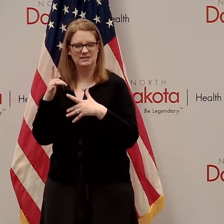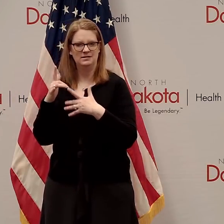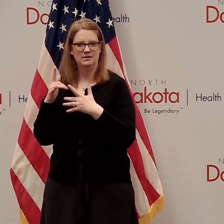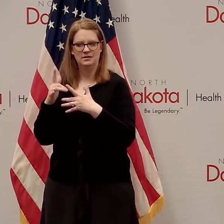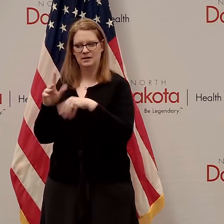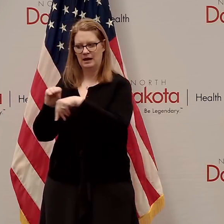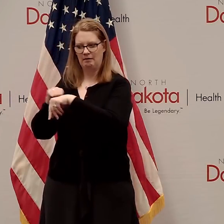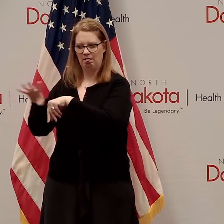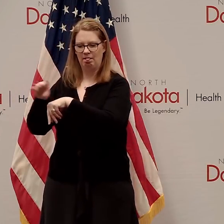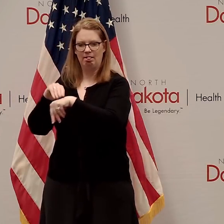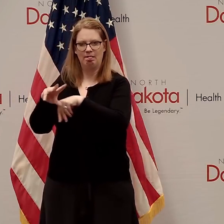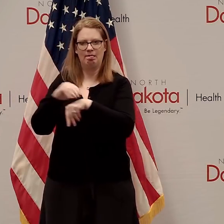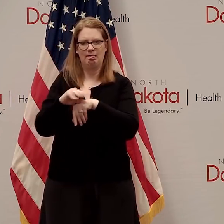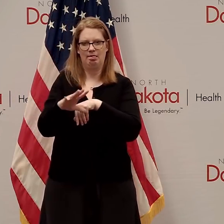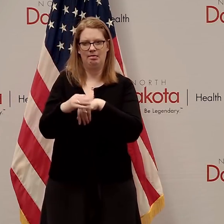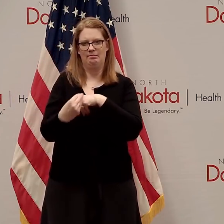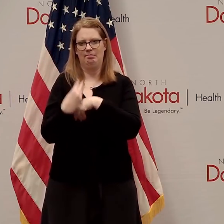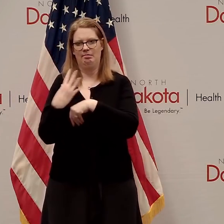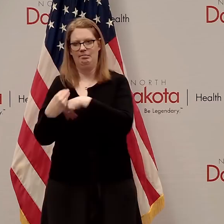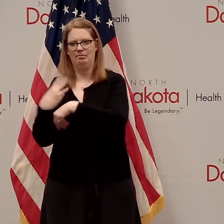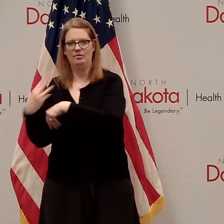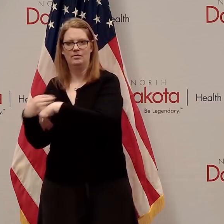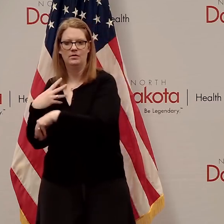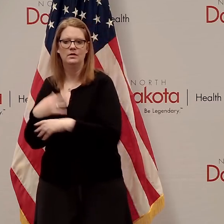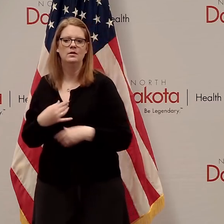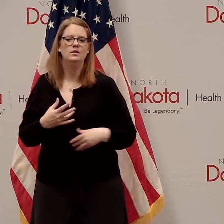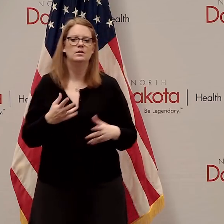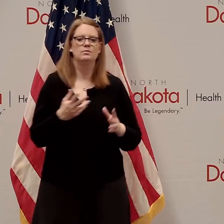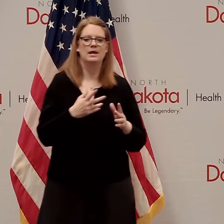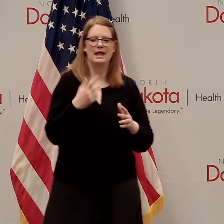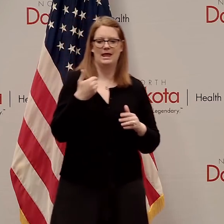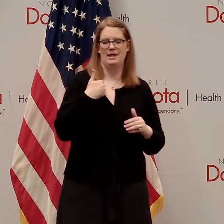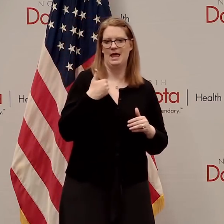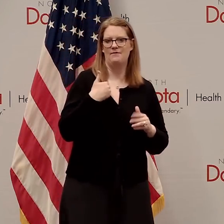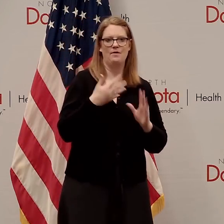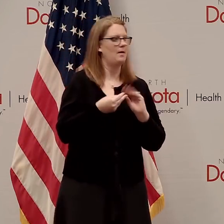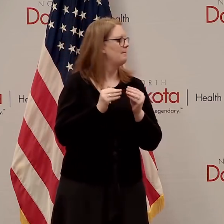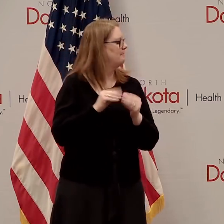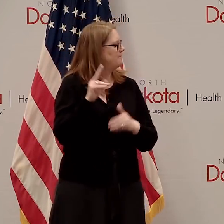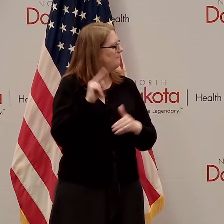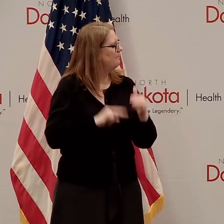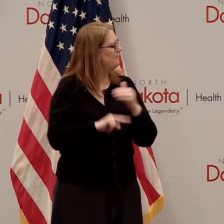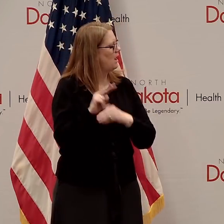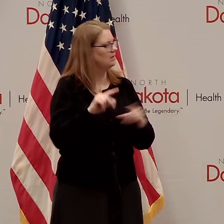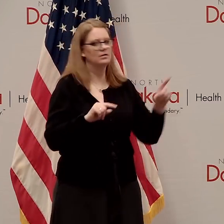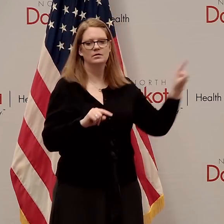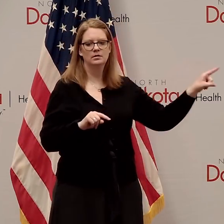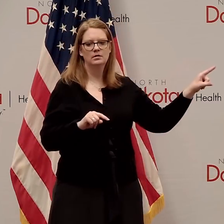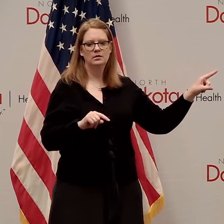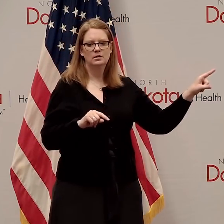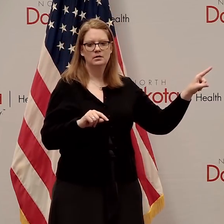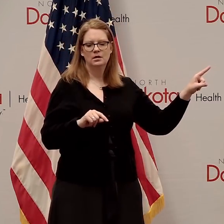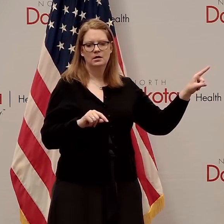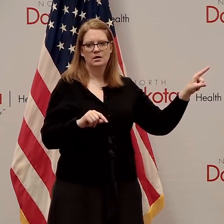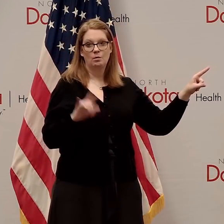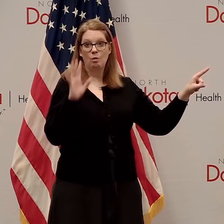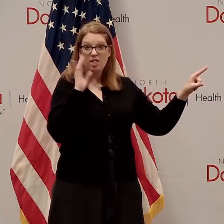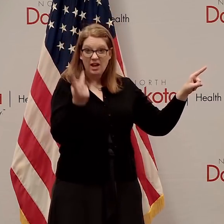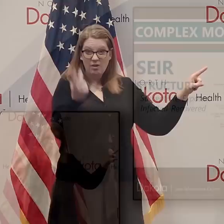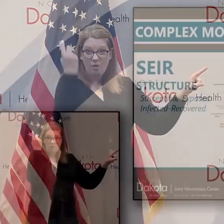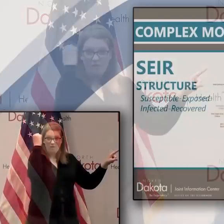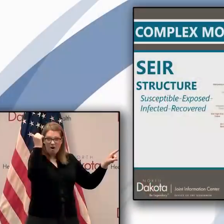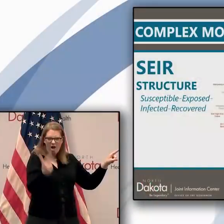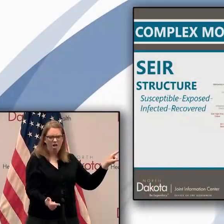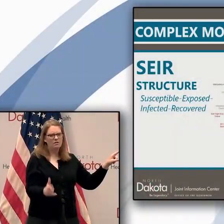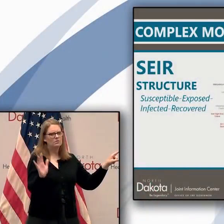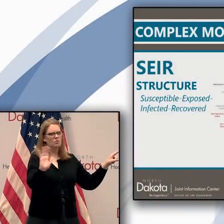from each other. We have created a model. I'm going to put a slide up here that gives that I'm not going to walk through every node on this slide, but